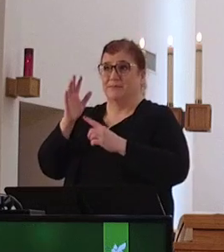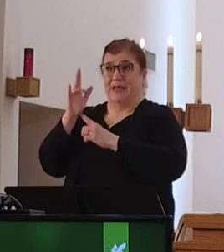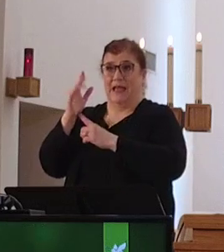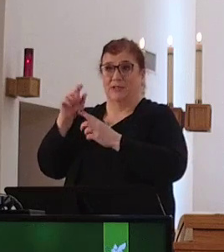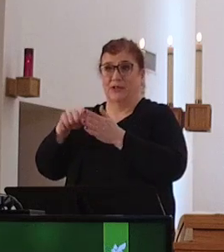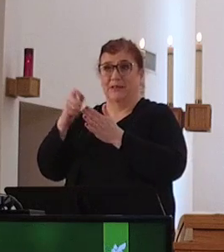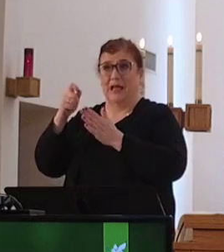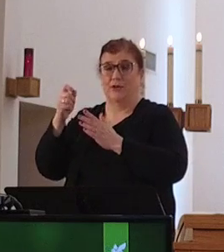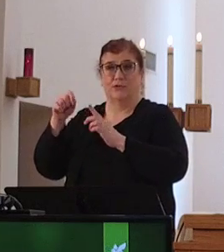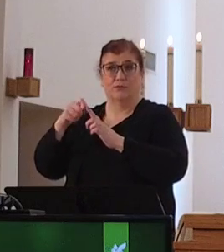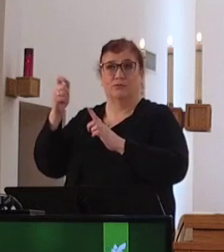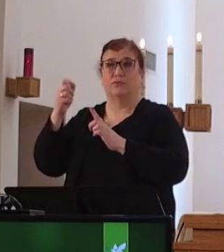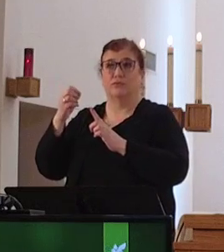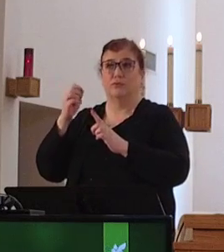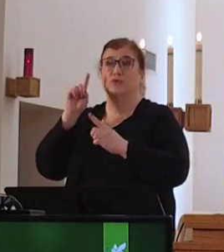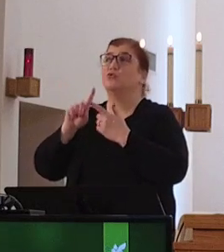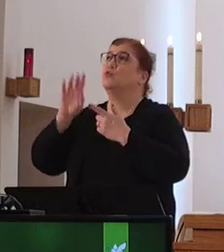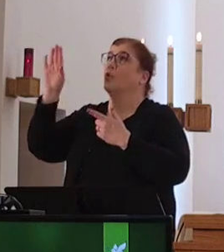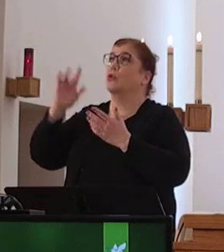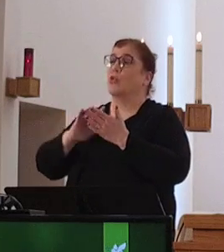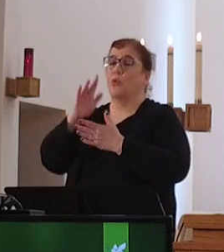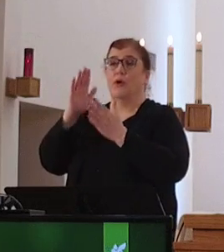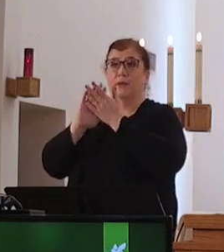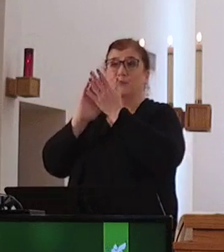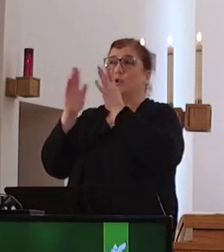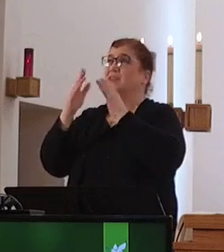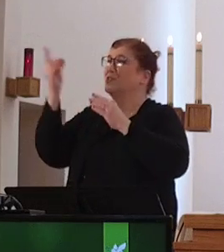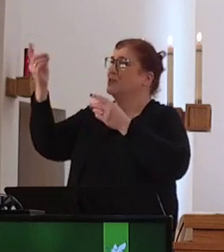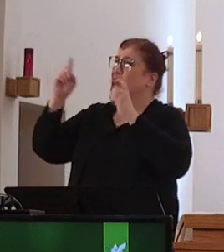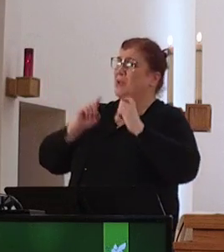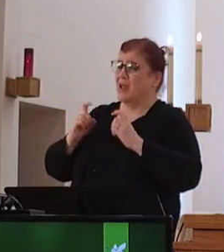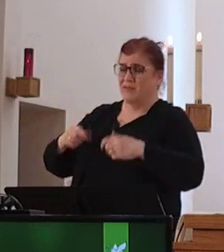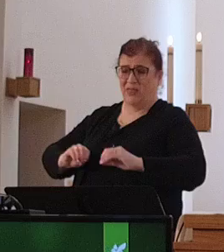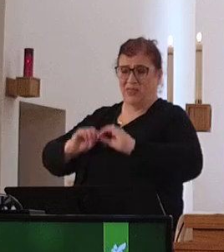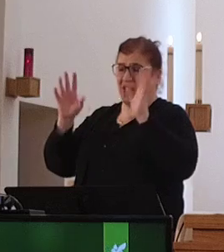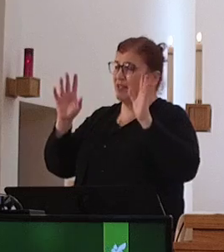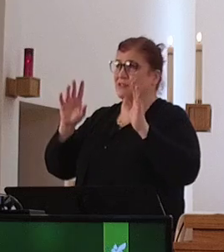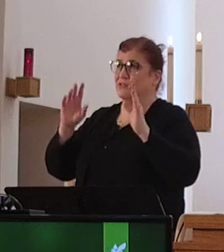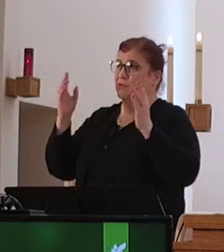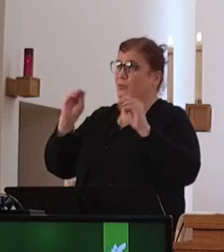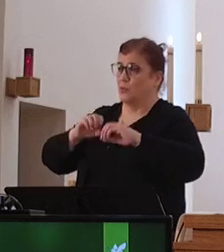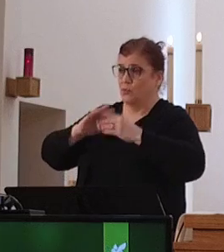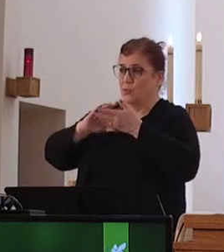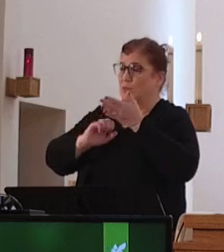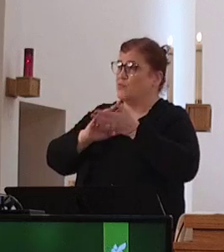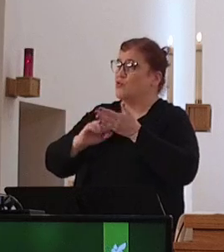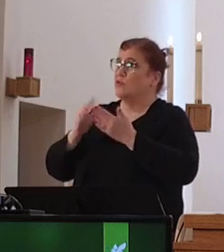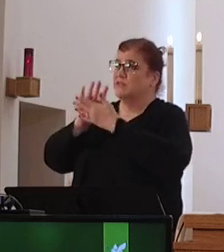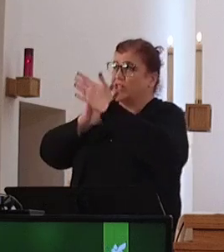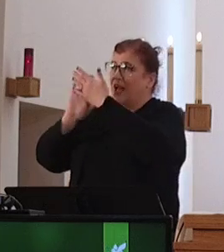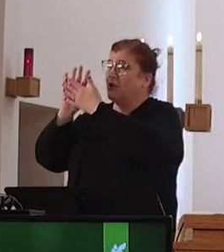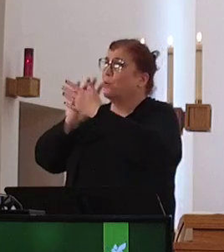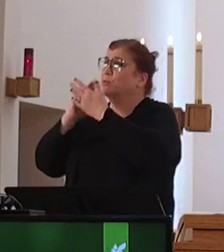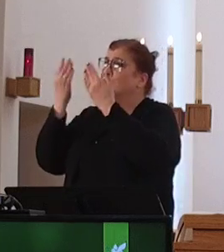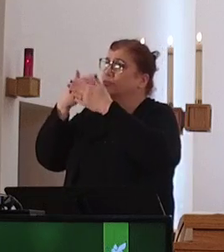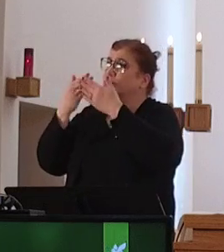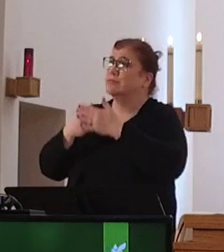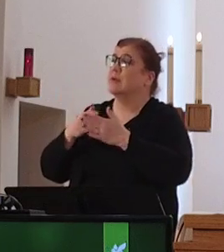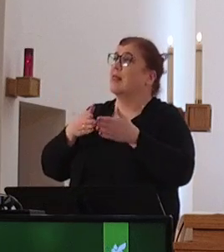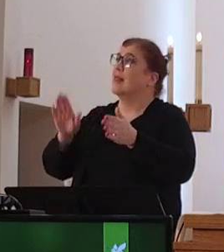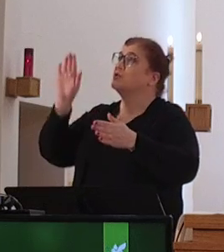your glory and praise. You gave light to the world to cast away shadows. Let your presence be